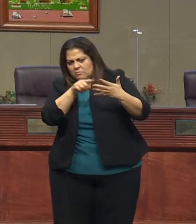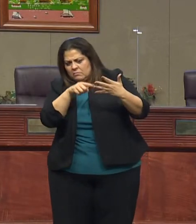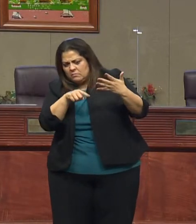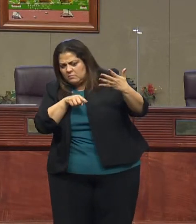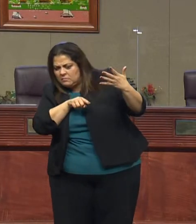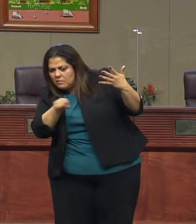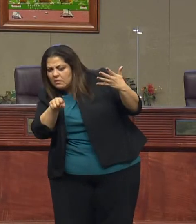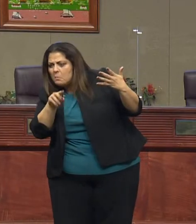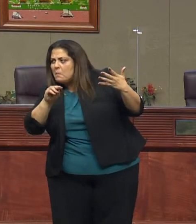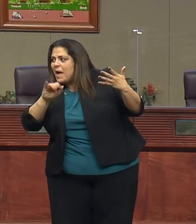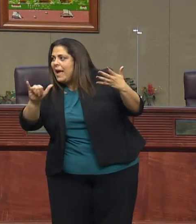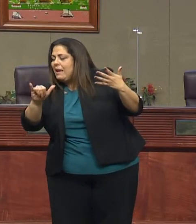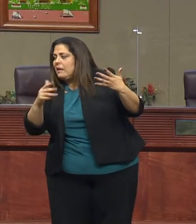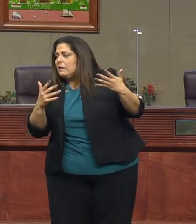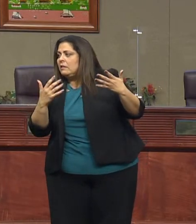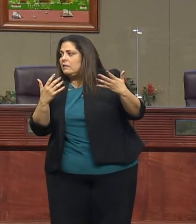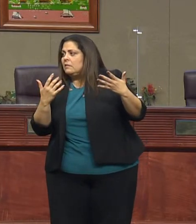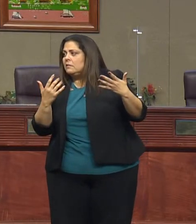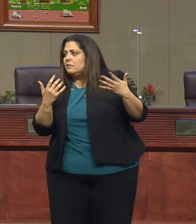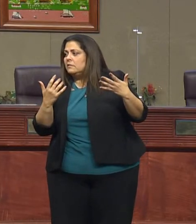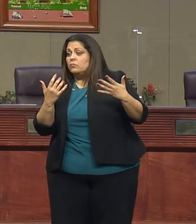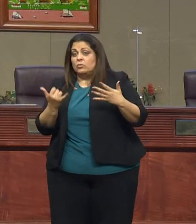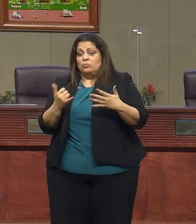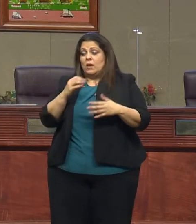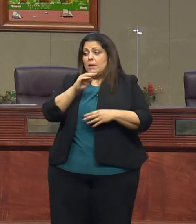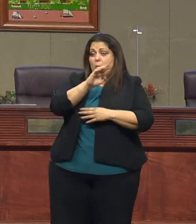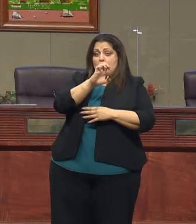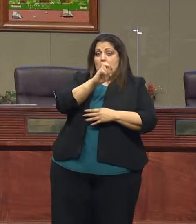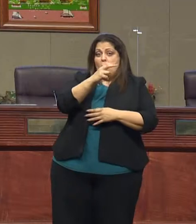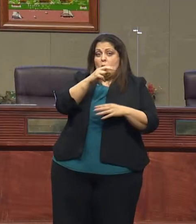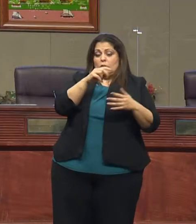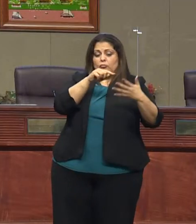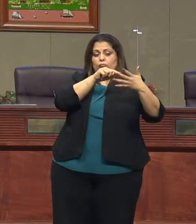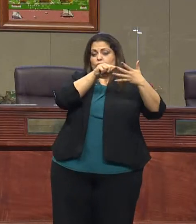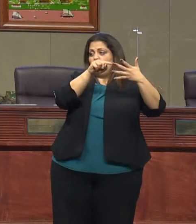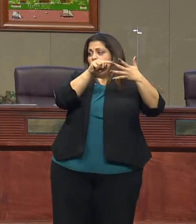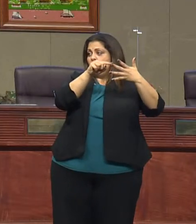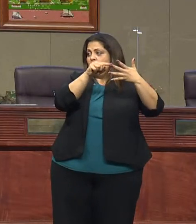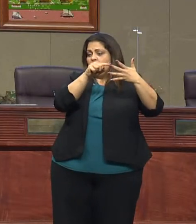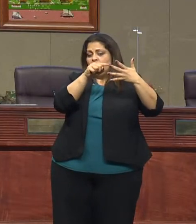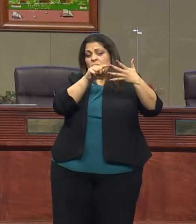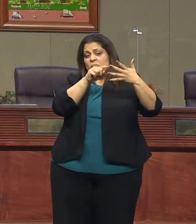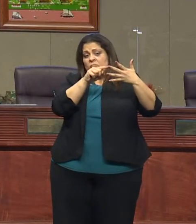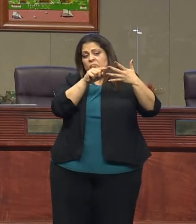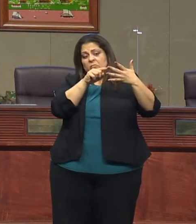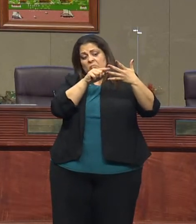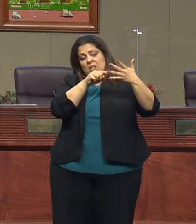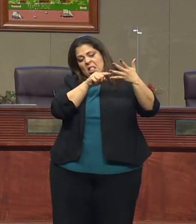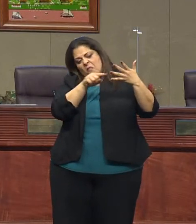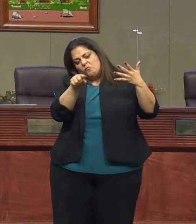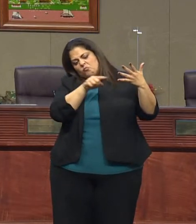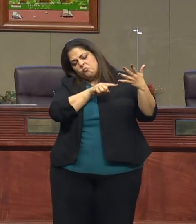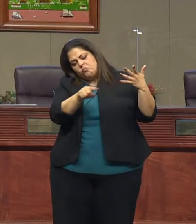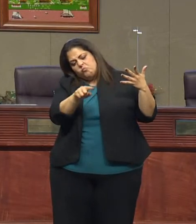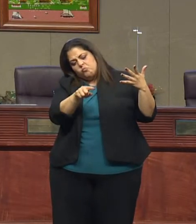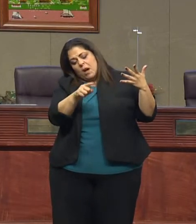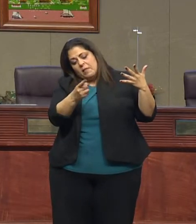are now in the middle of March, a couple of weeks of March left, and